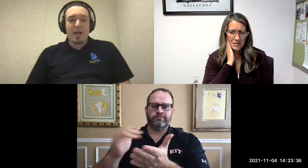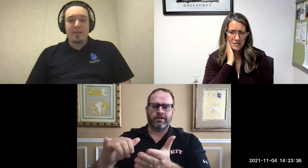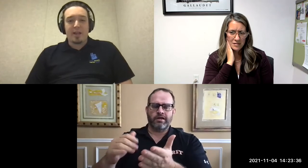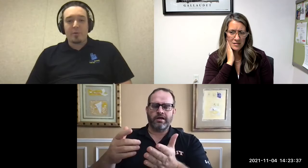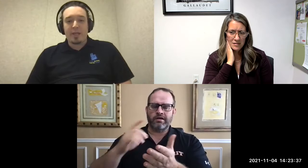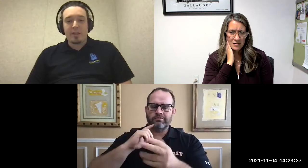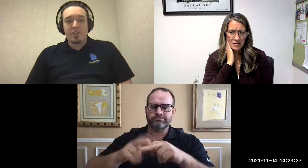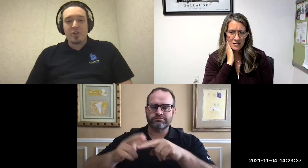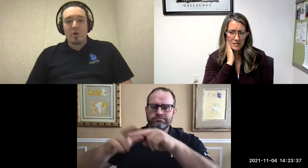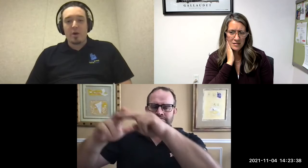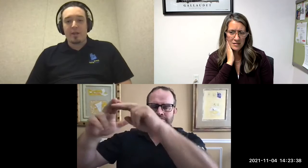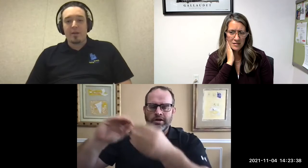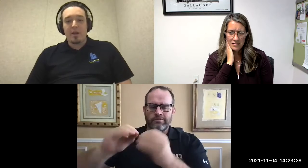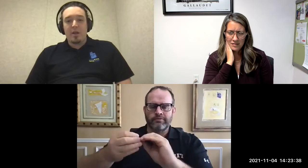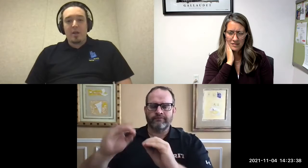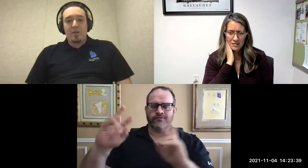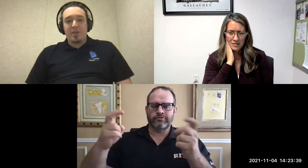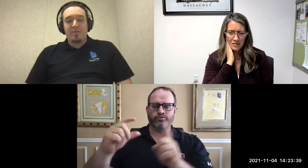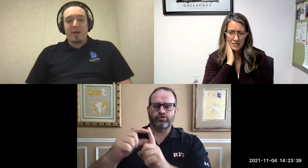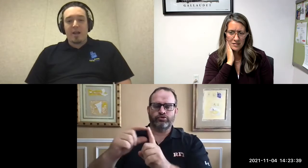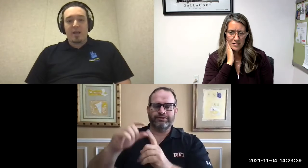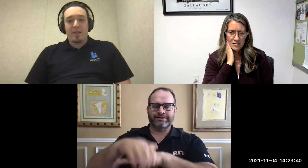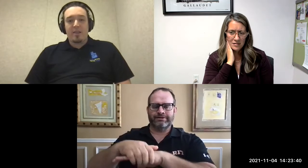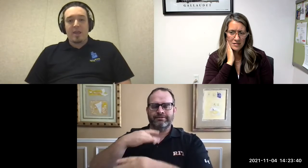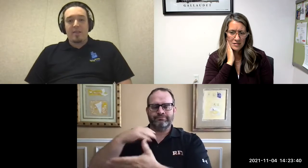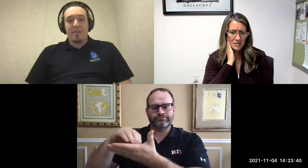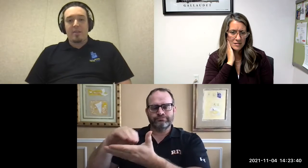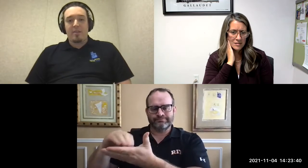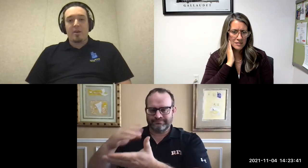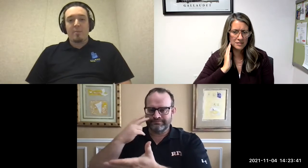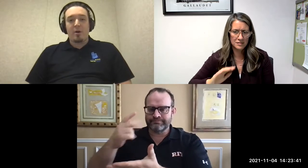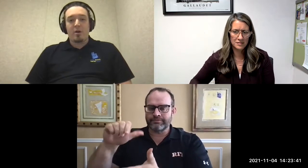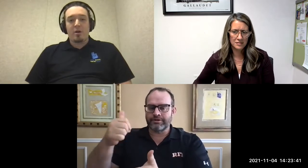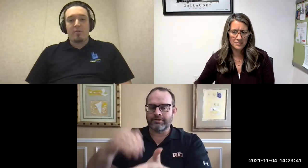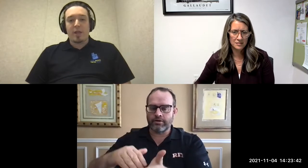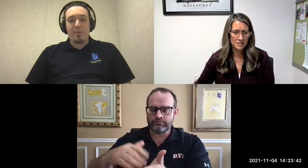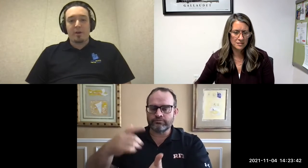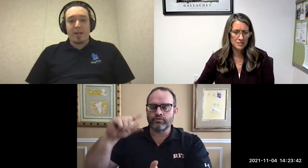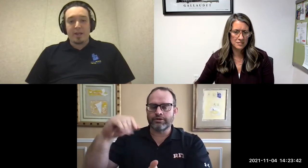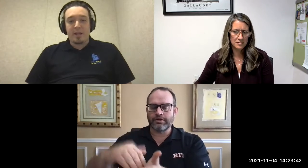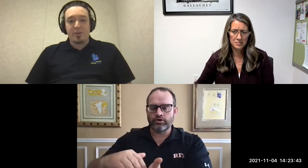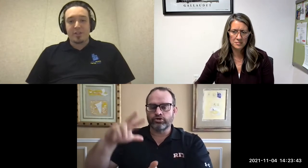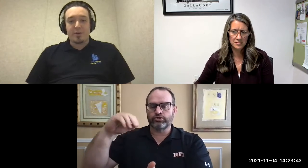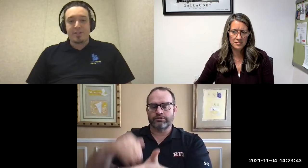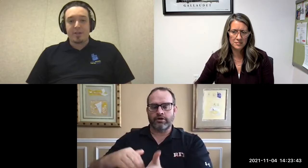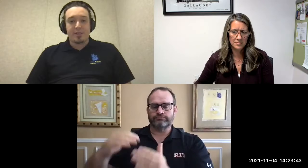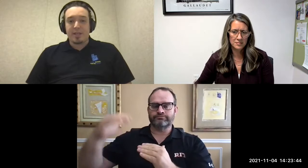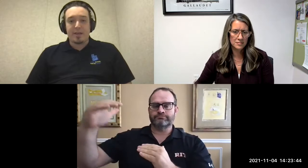track that? How do we show and justify that the number of vocabulary in English is increasing? Is it